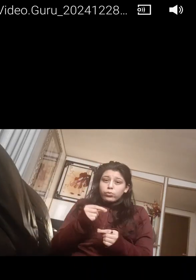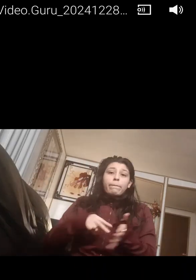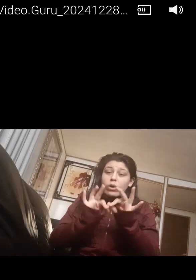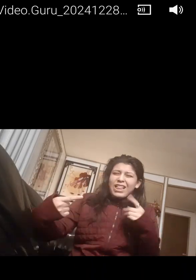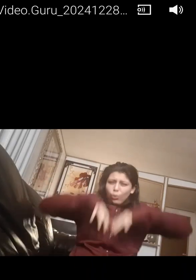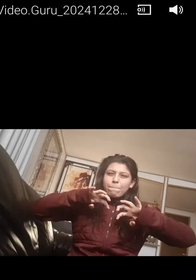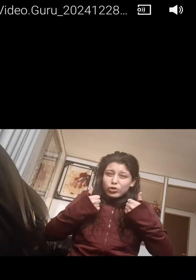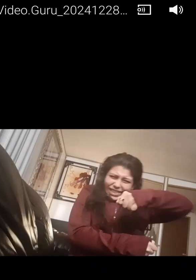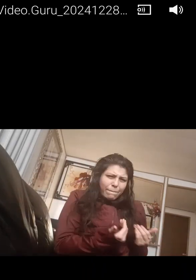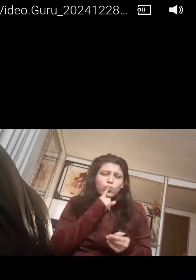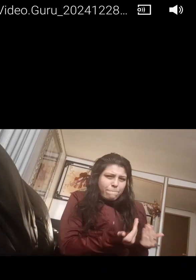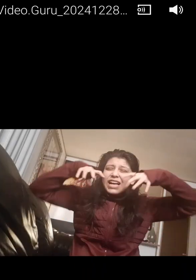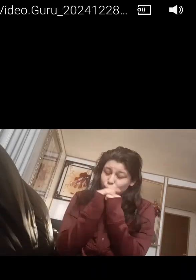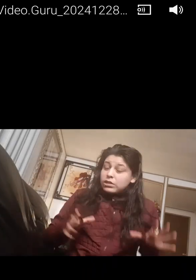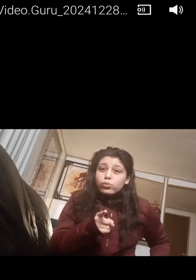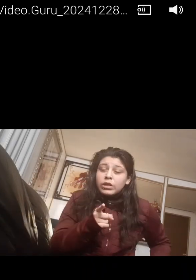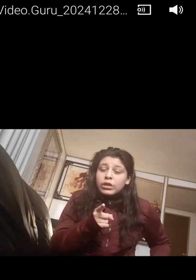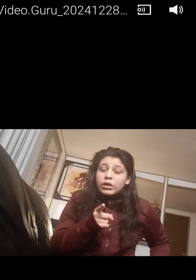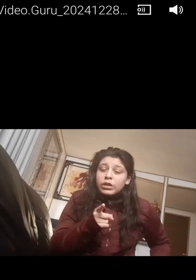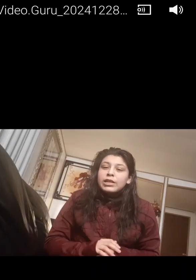and this is the topic.